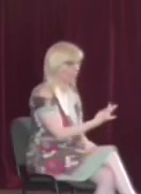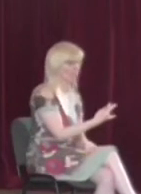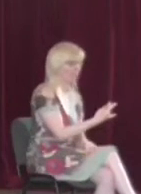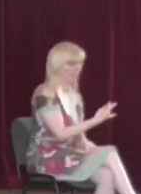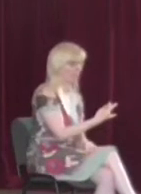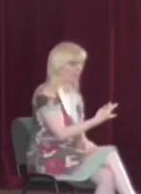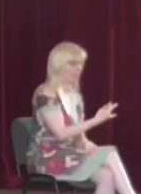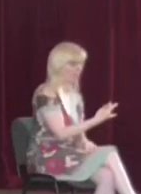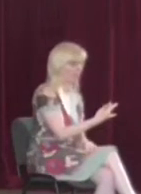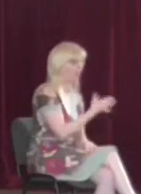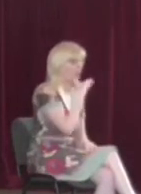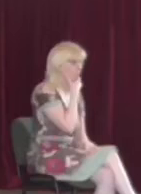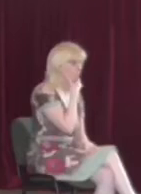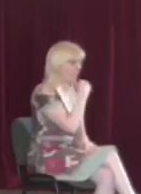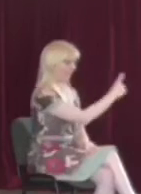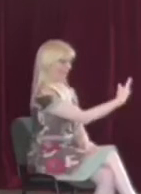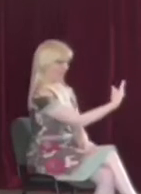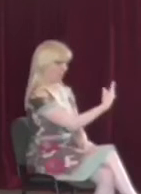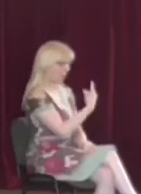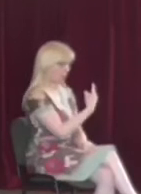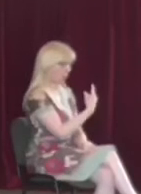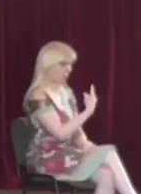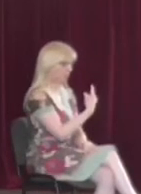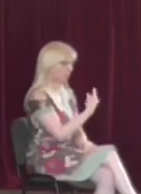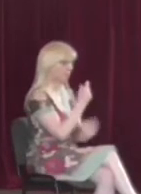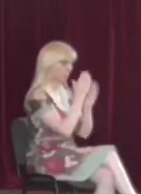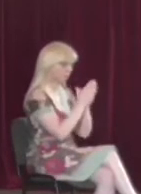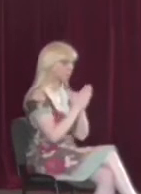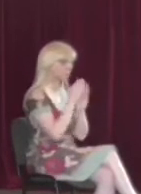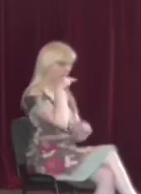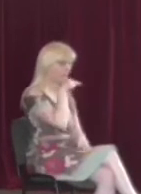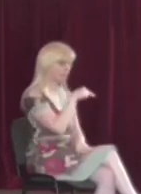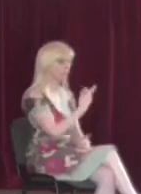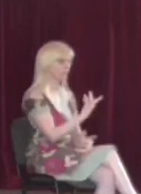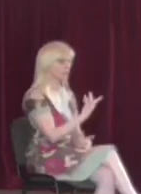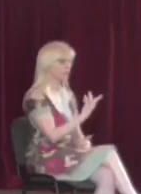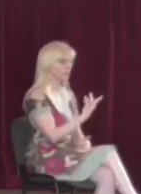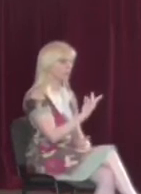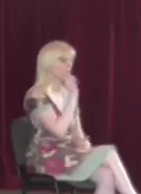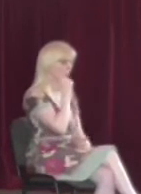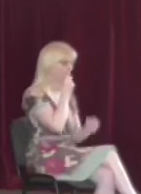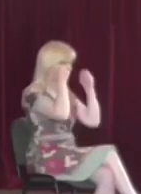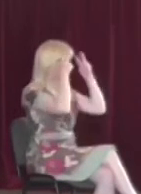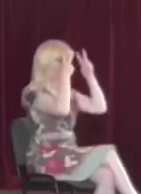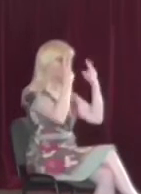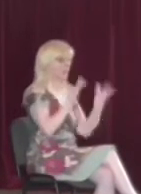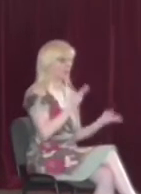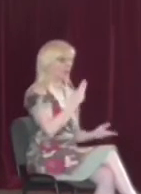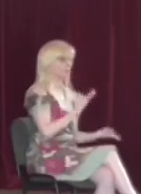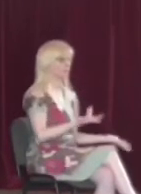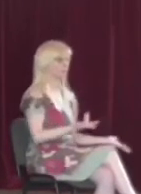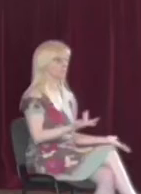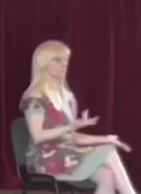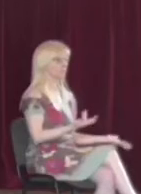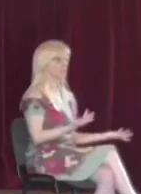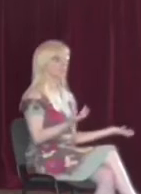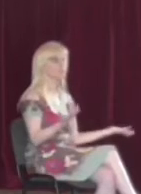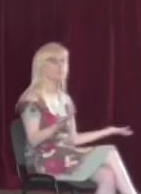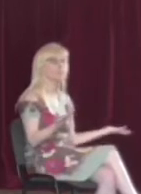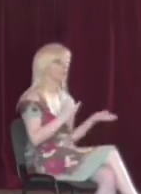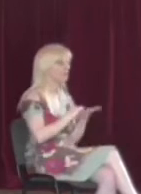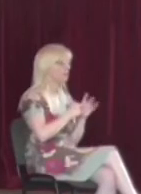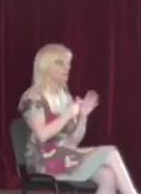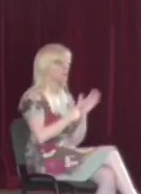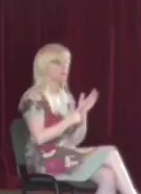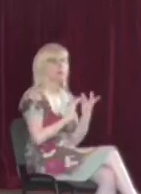he has seen a man named Ananias. Come and place his hands on him to restore his sight. And you can just